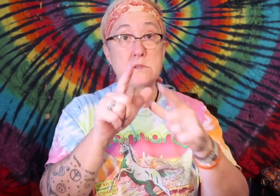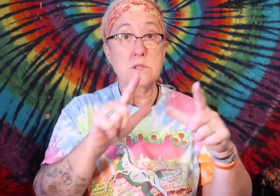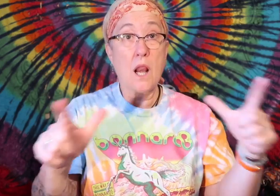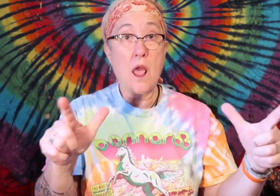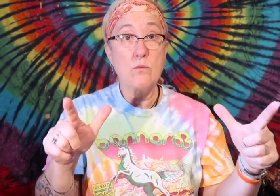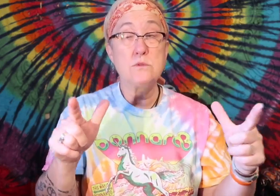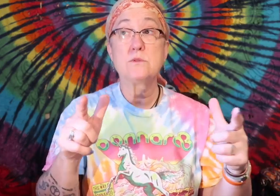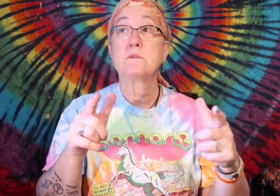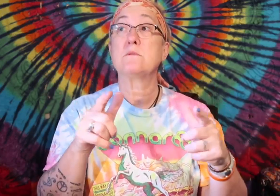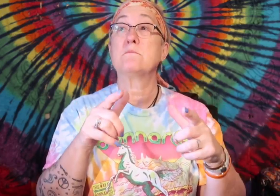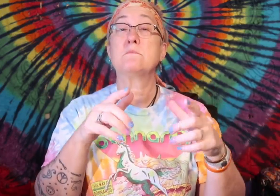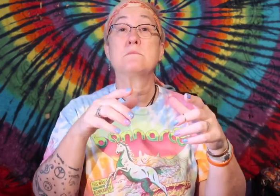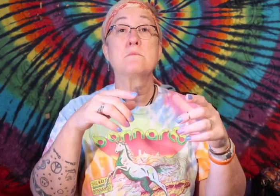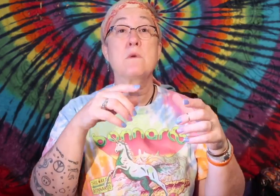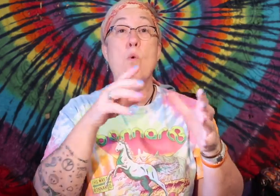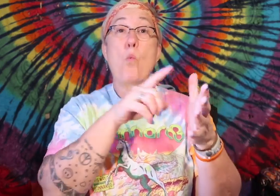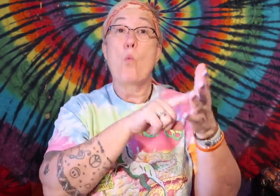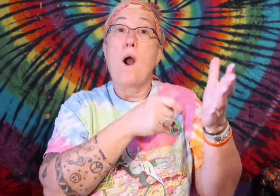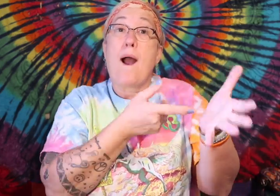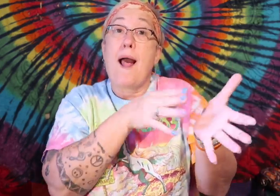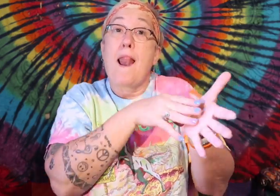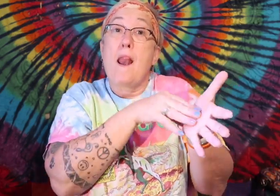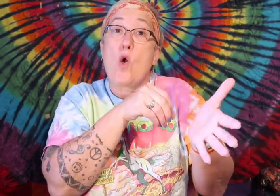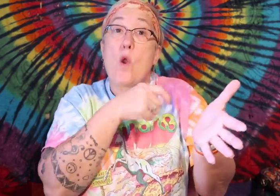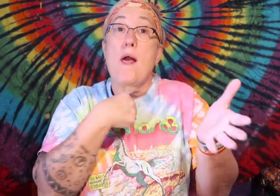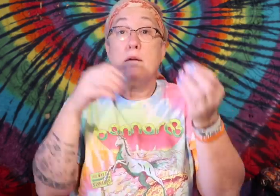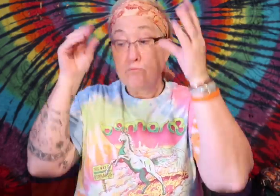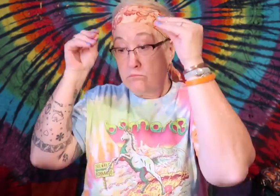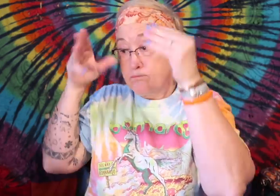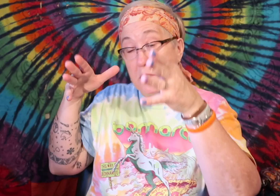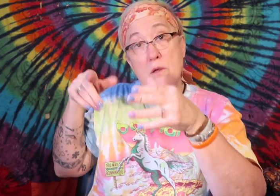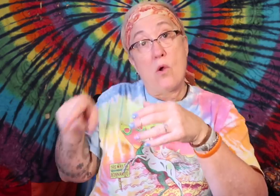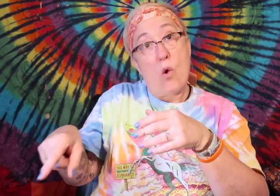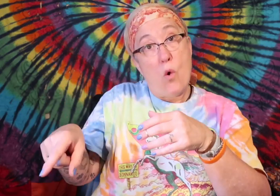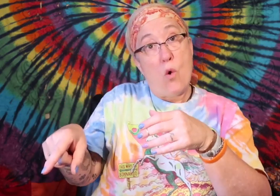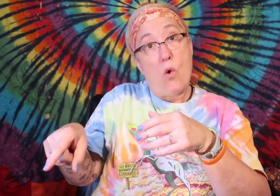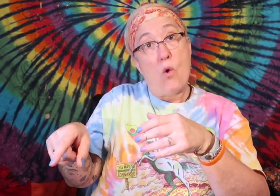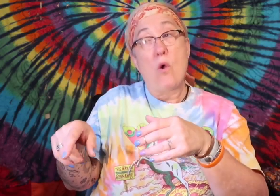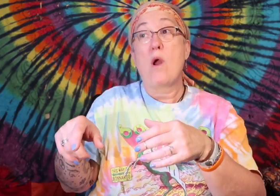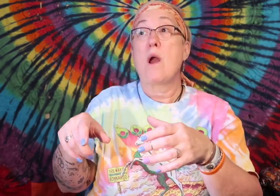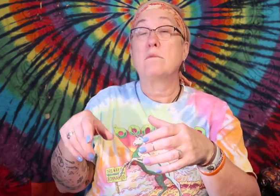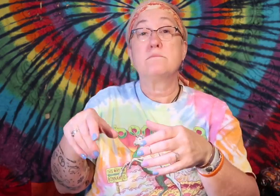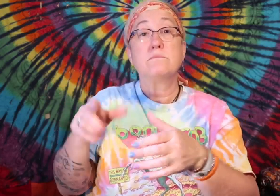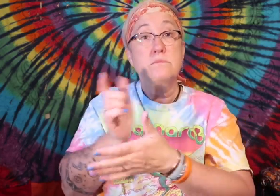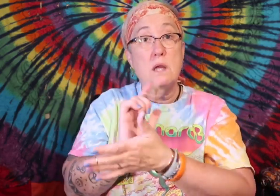And I thought, okay, I'll learn sign language. And while I learn sign language, I'll teach Lee.